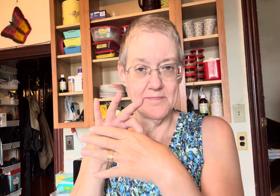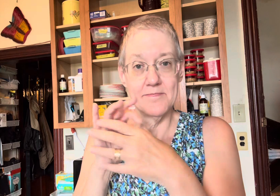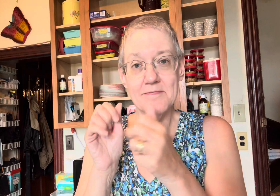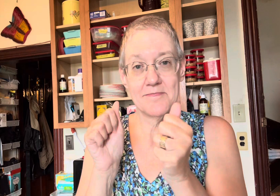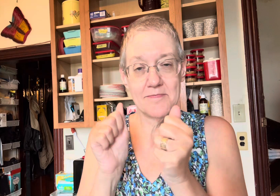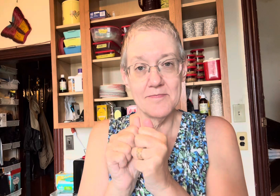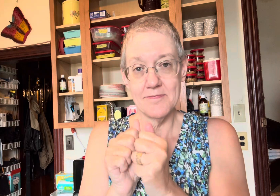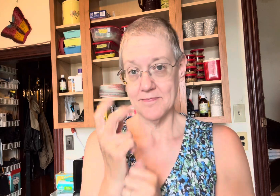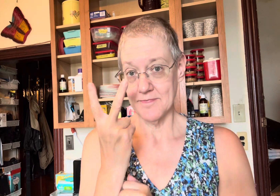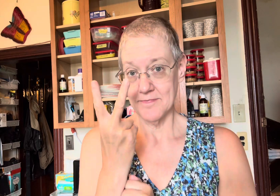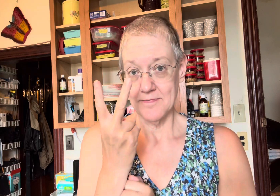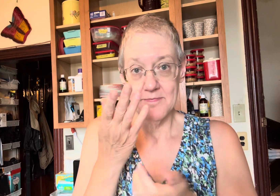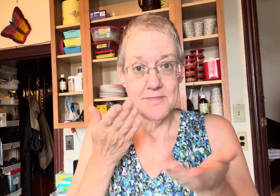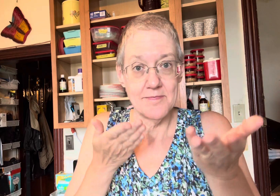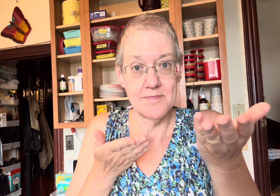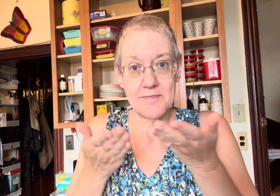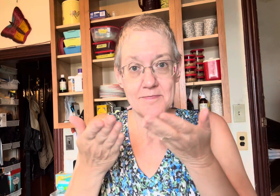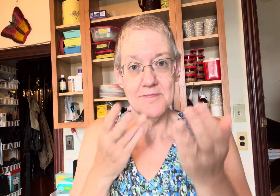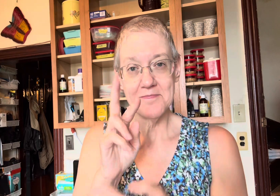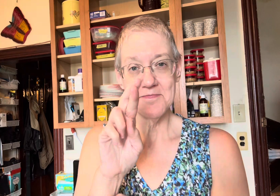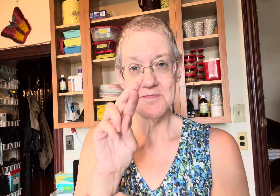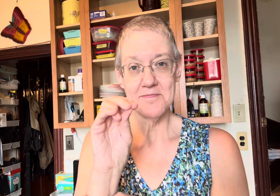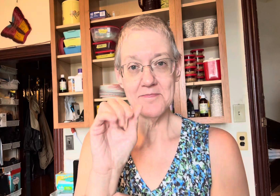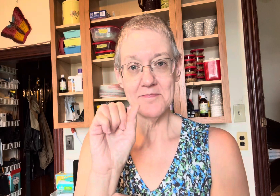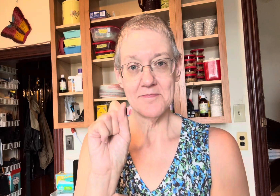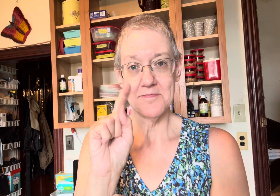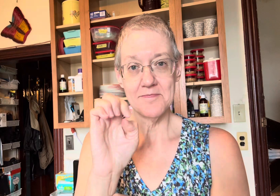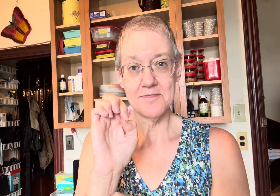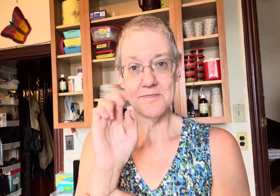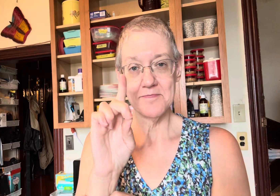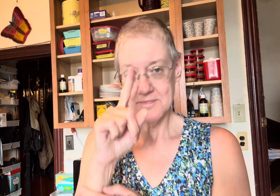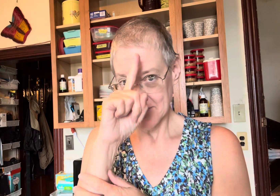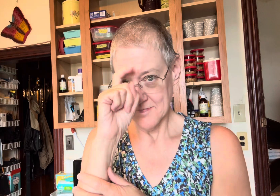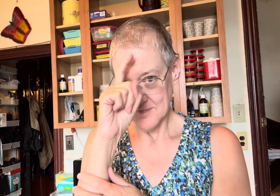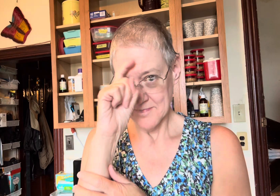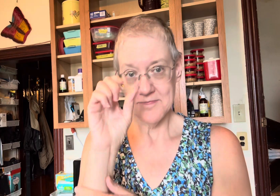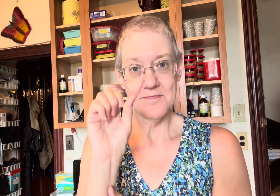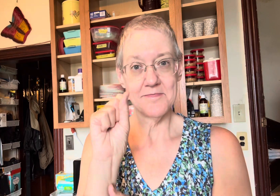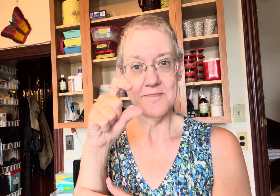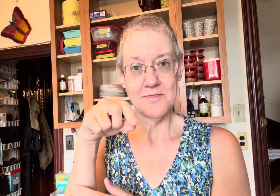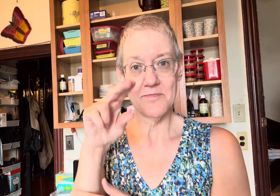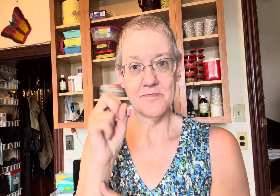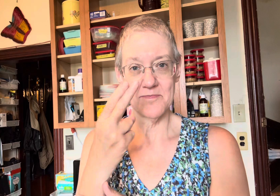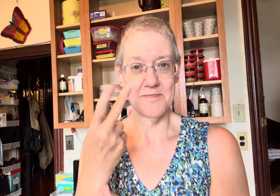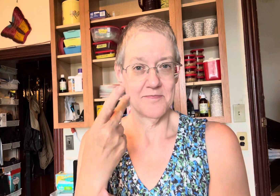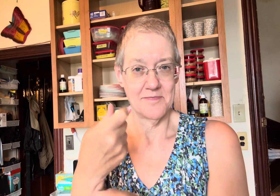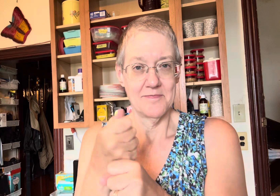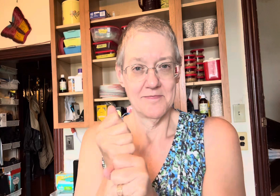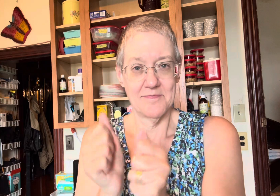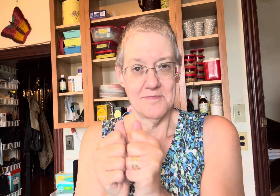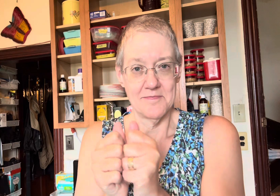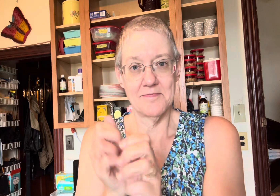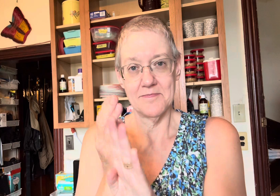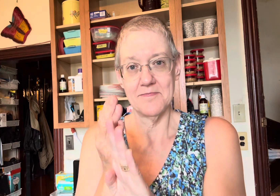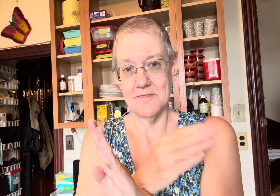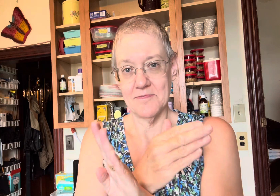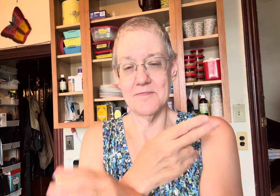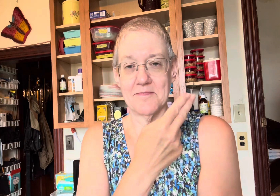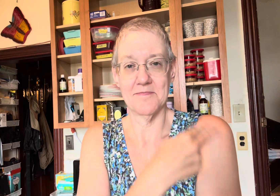portion. And I'm having 2 servings of roasted summer squash. We made that